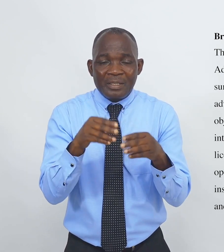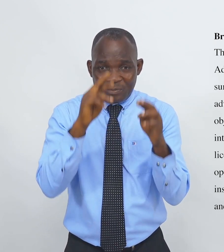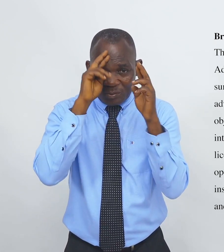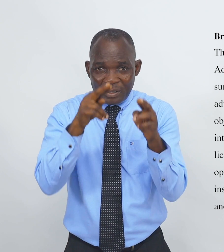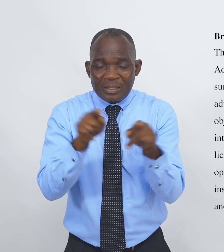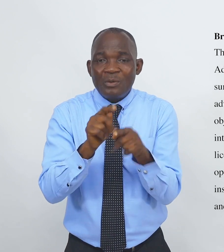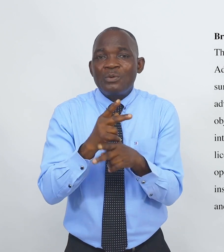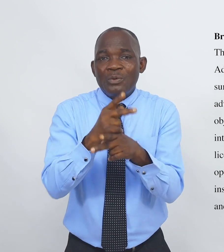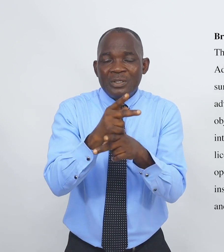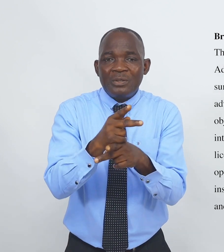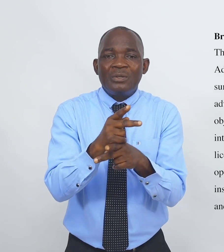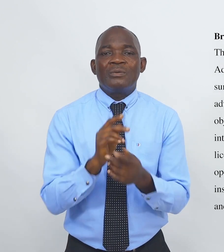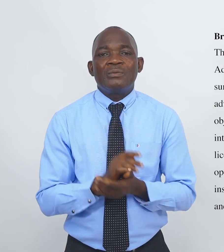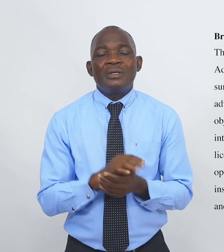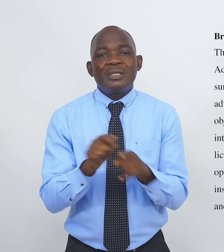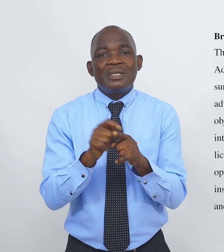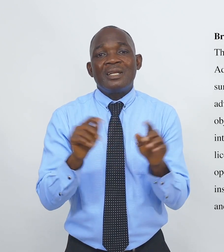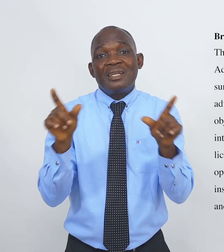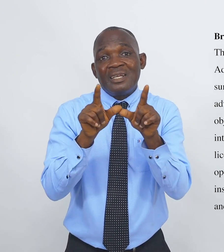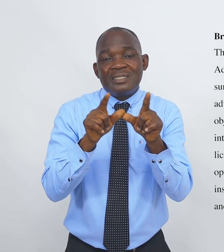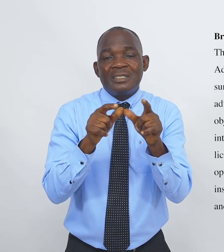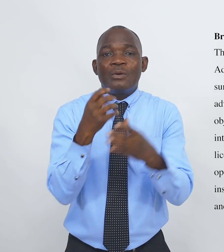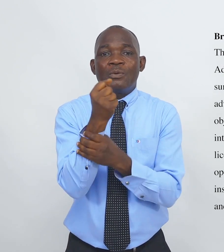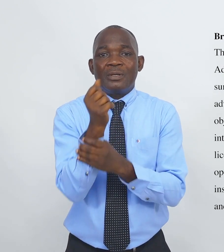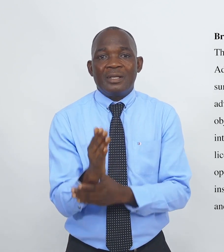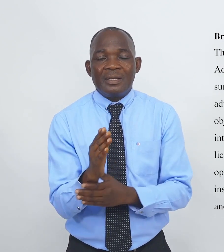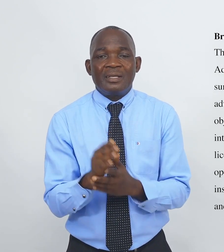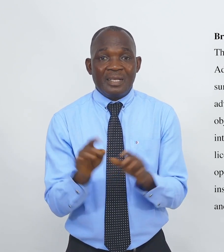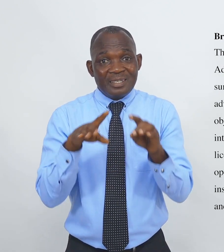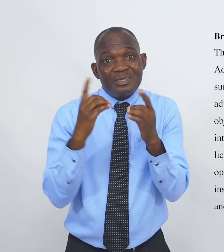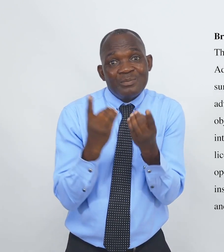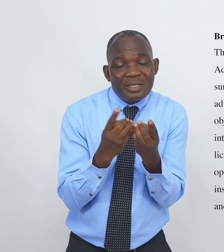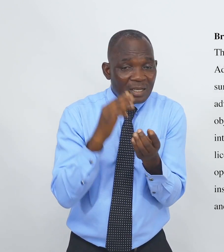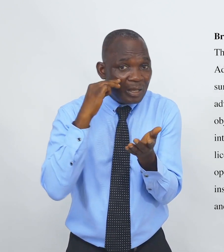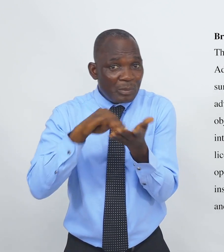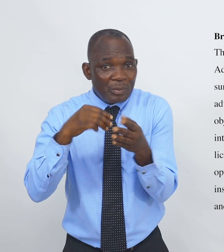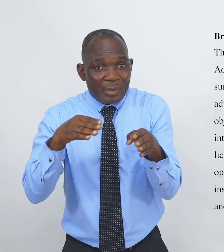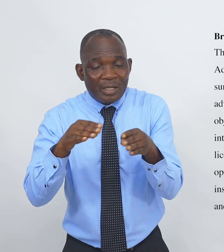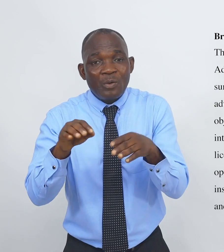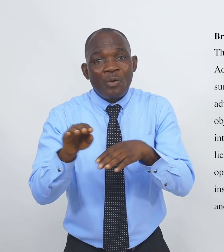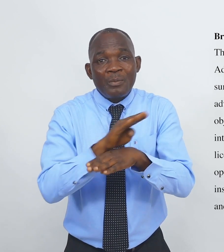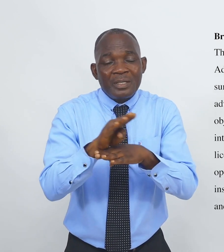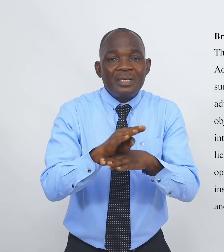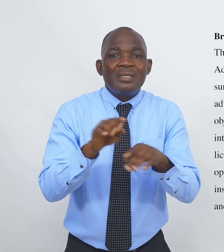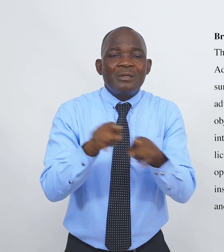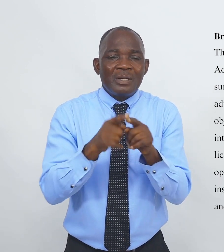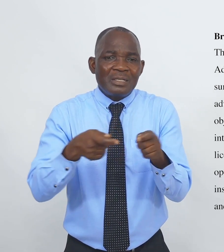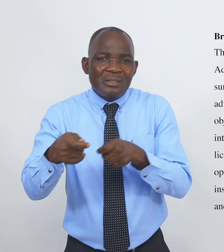maintain the solvency of license holders. The department monitors market operators by conducting on-site